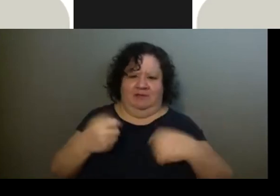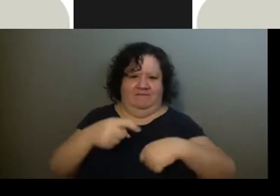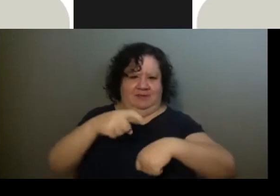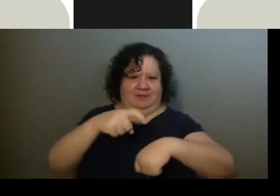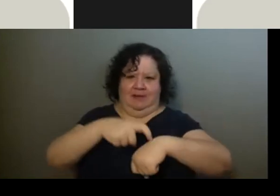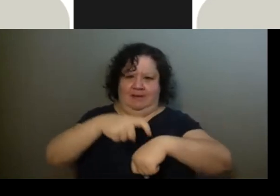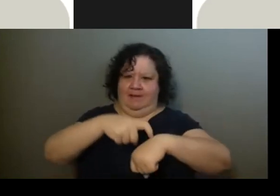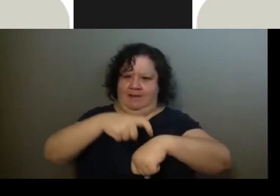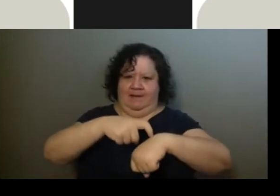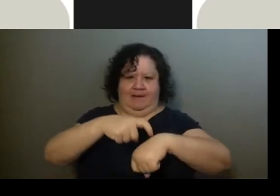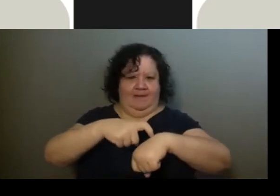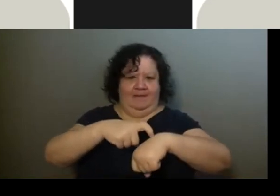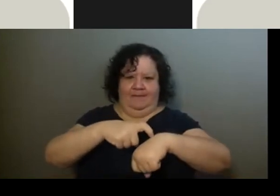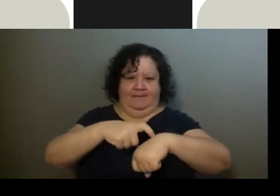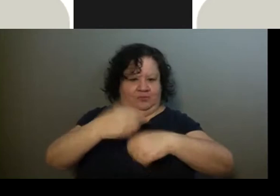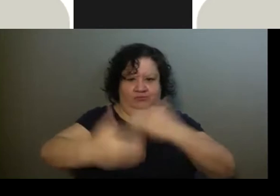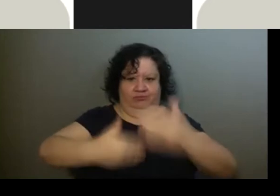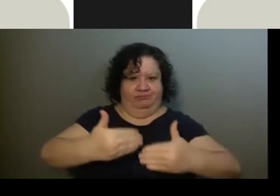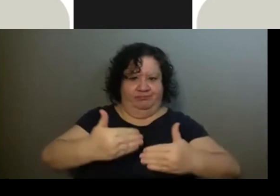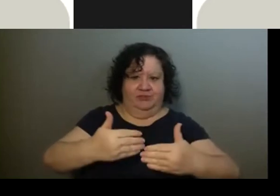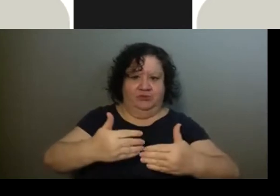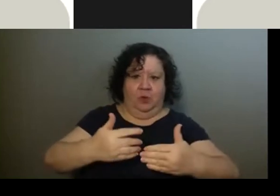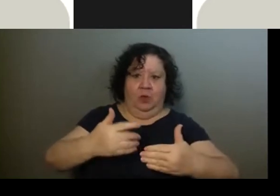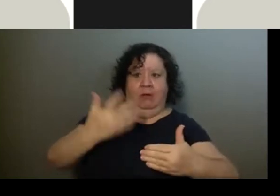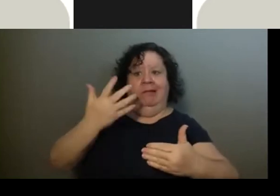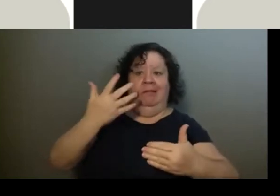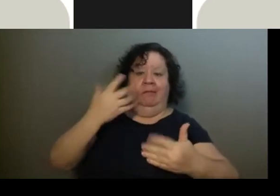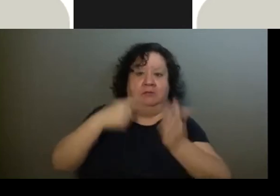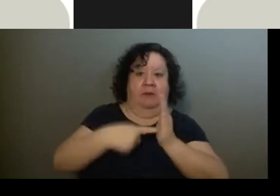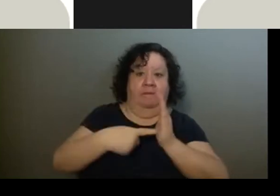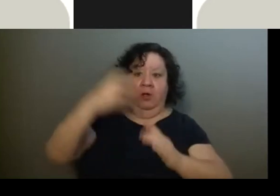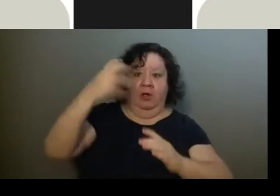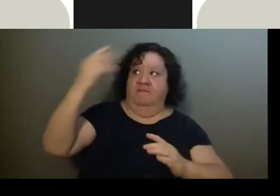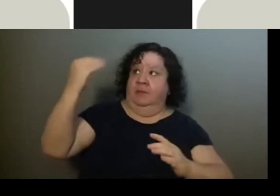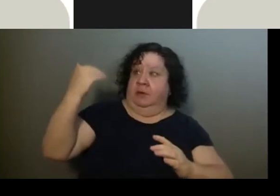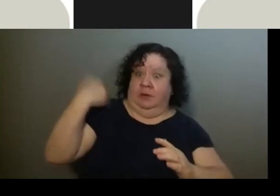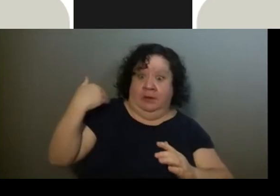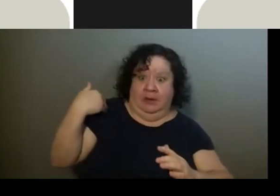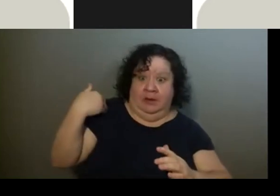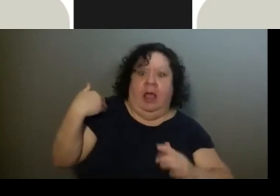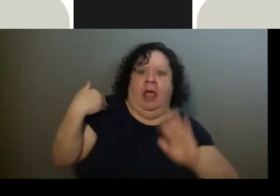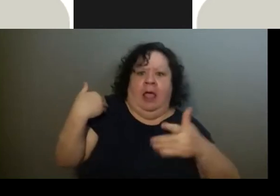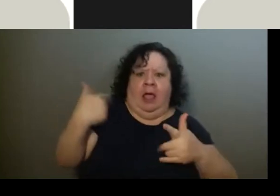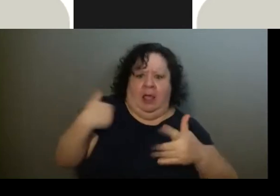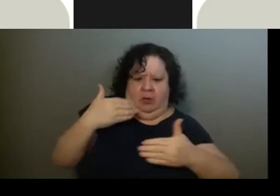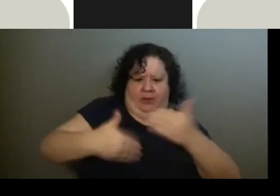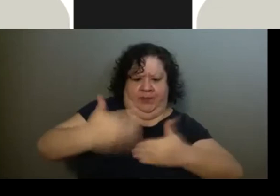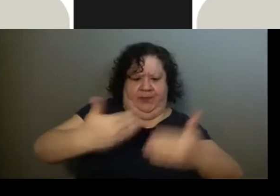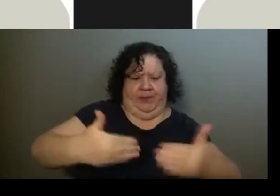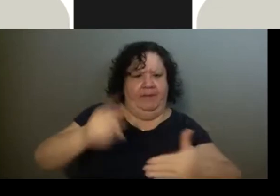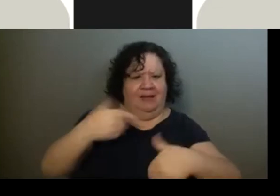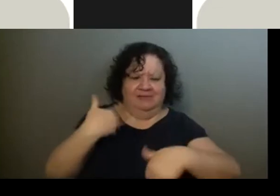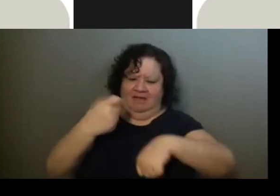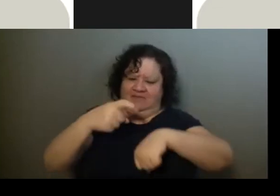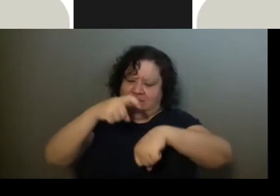times, you know, for persons with disabilities, and they're often the last to be, you know, supported